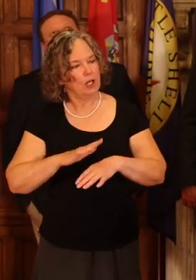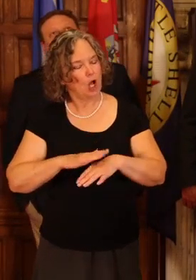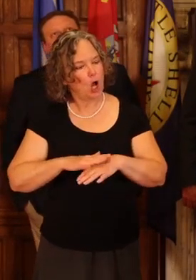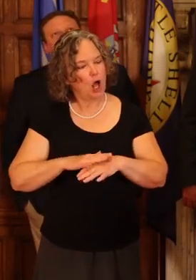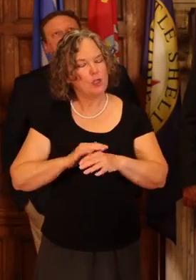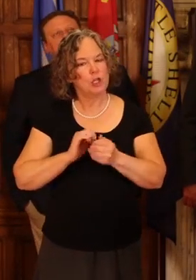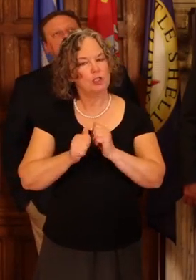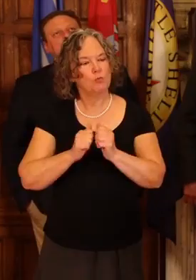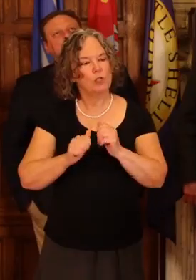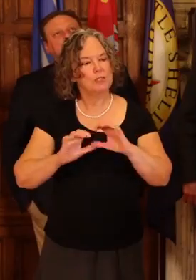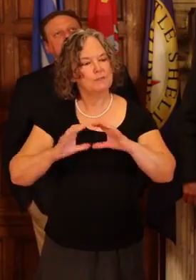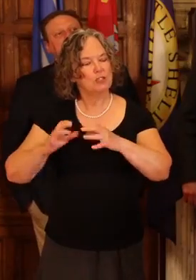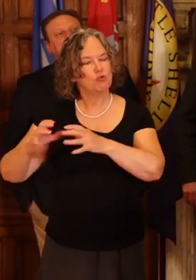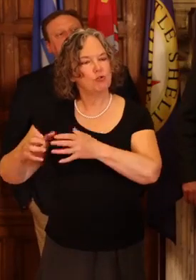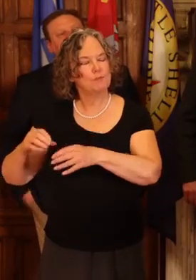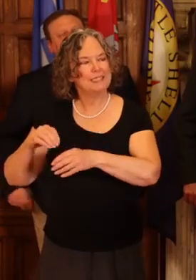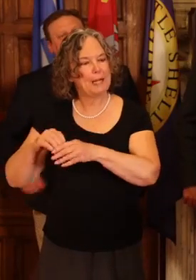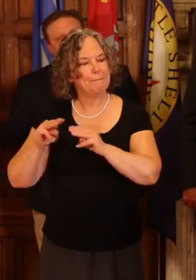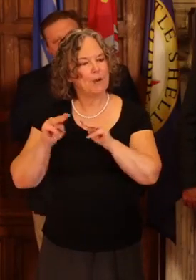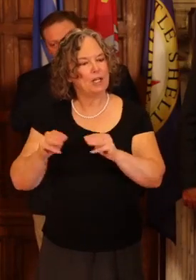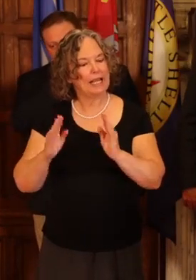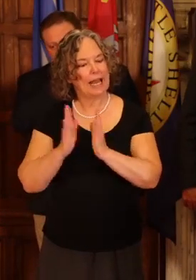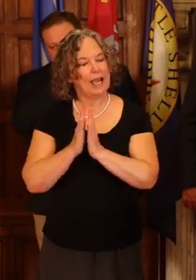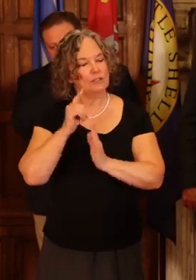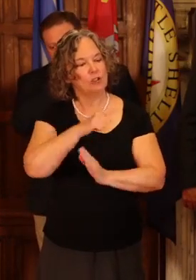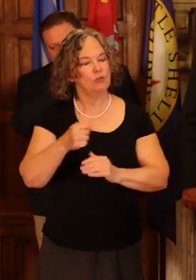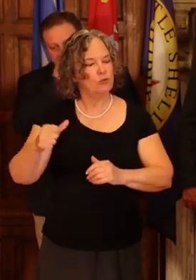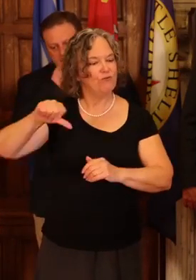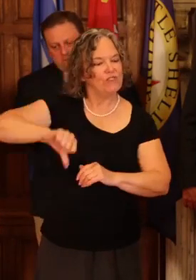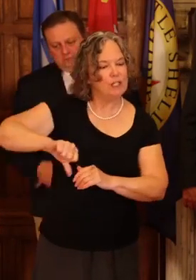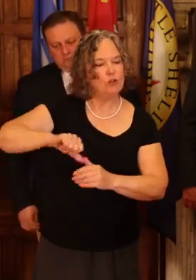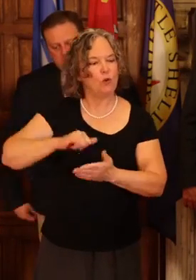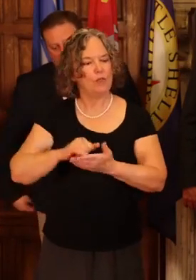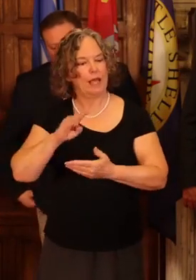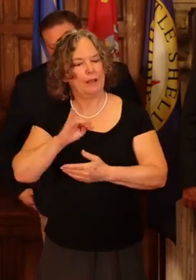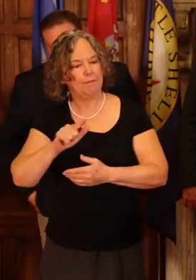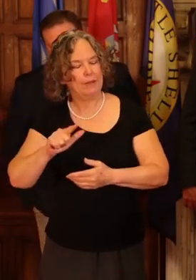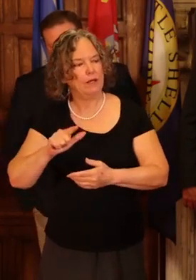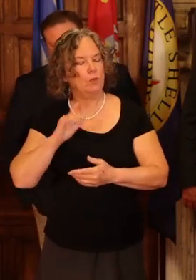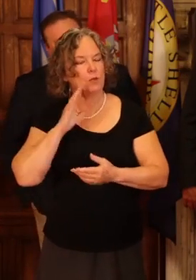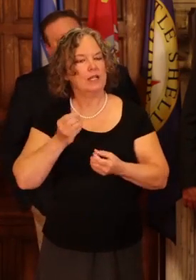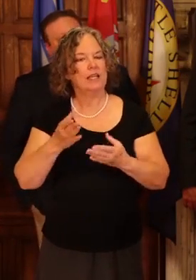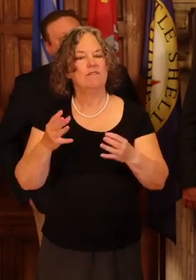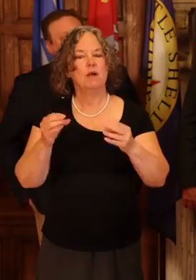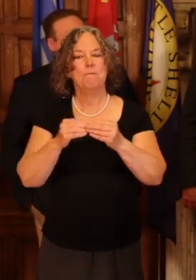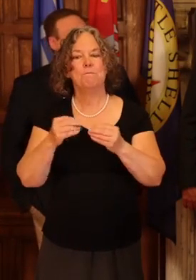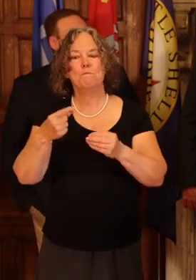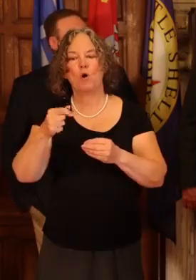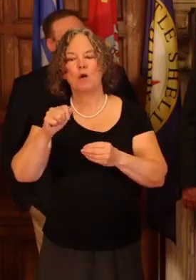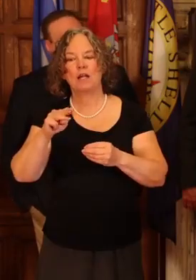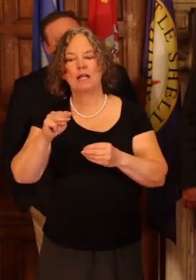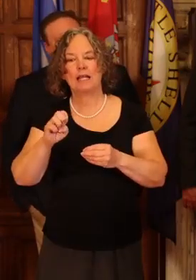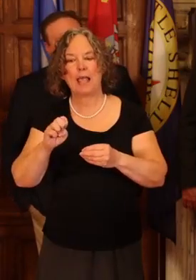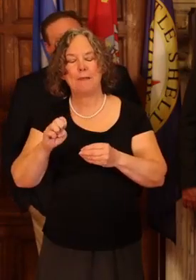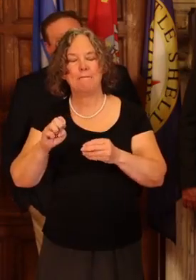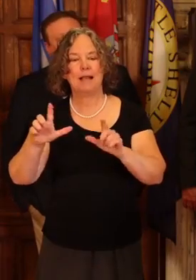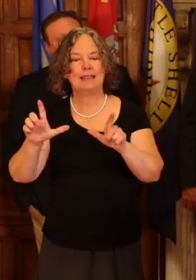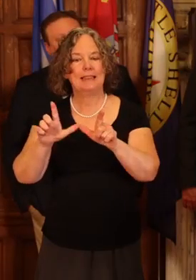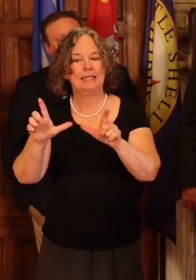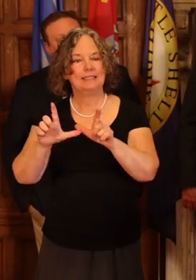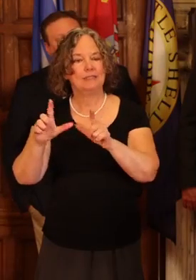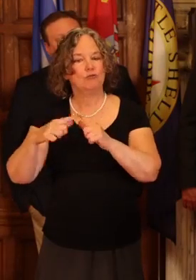groups and Montana senators asking you to veto this bill that would give more big game licenses to non-residents who hunt with an outfitter.